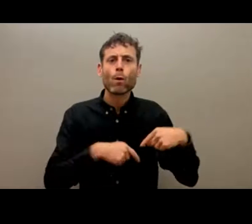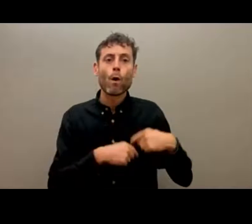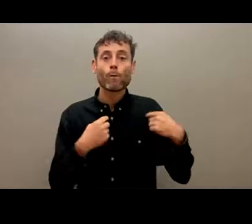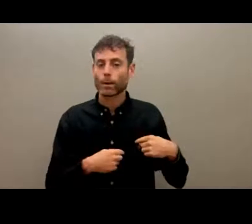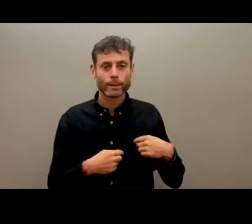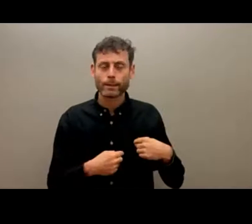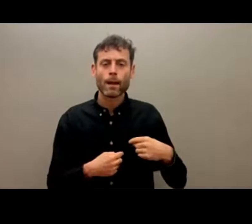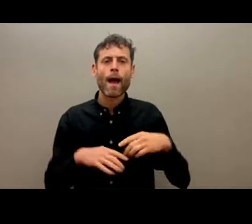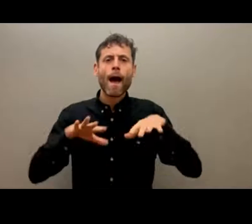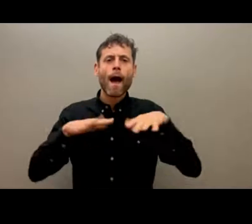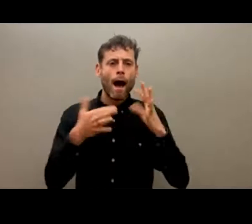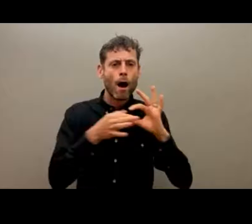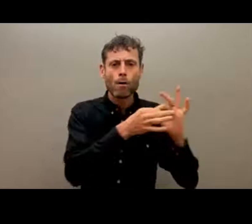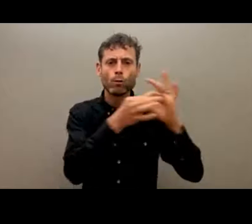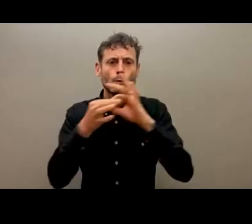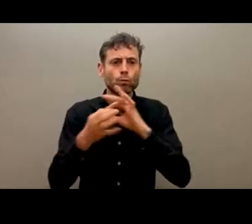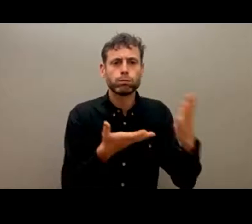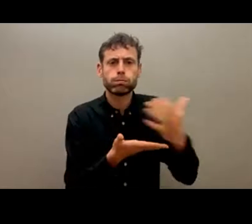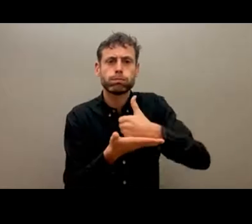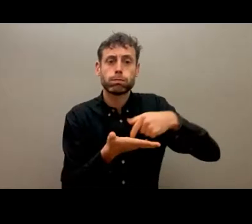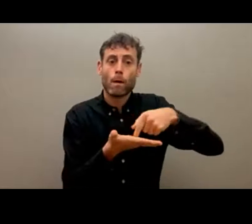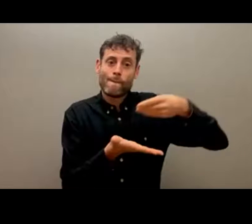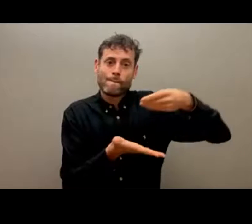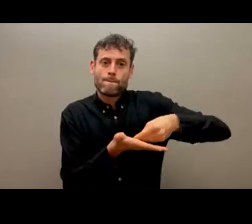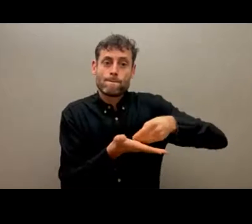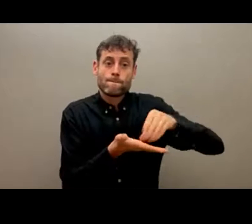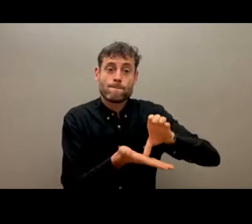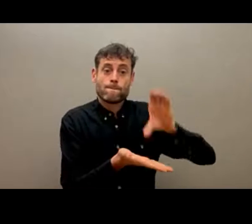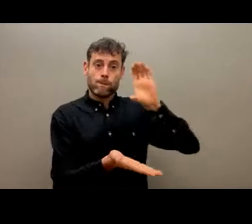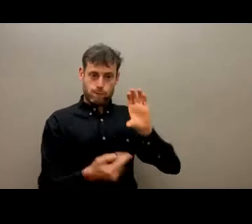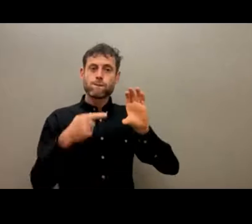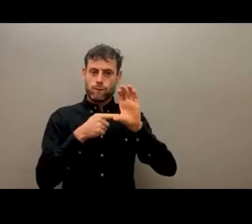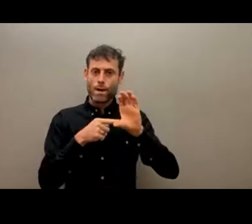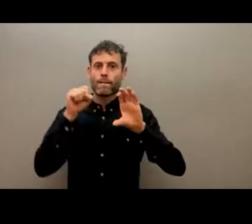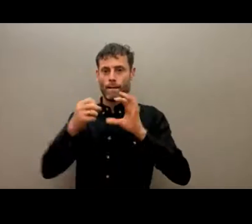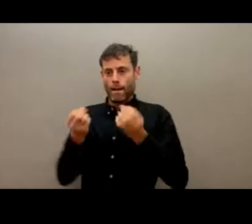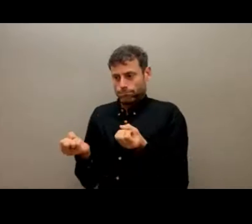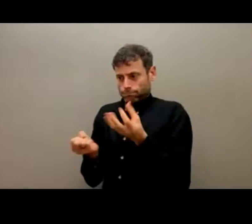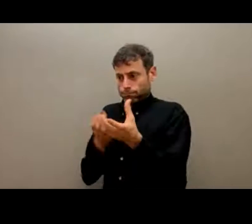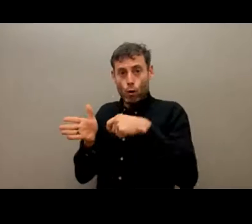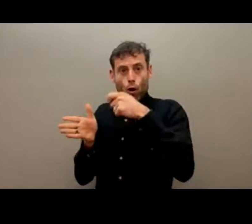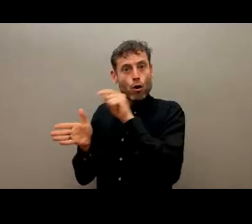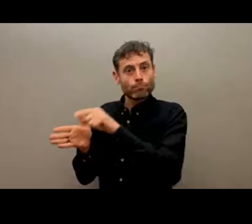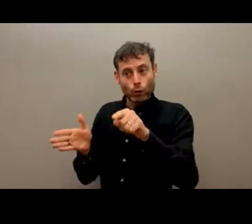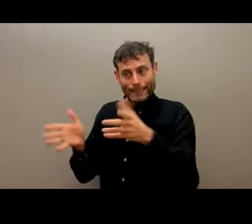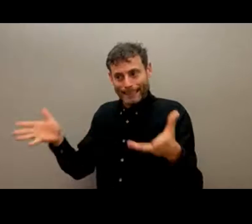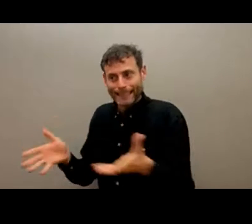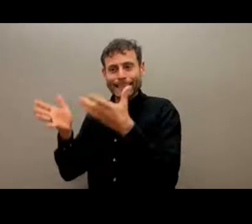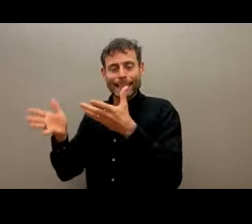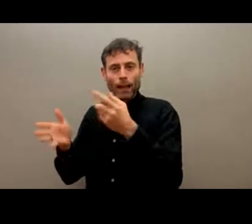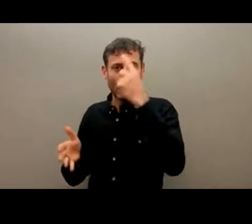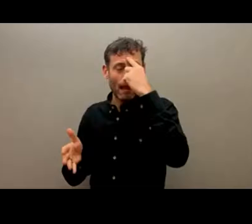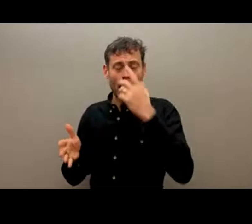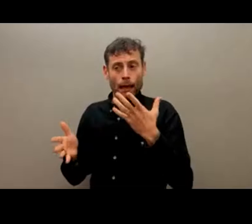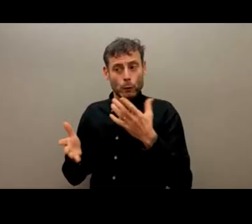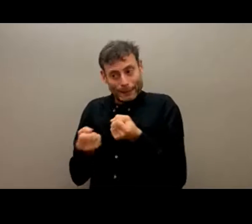to ensure that the programs are continuing there on the ground. So a lot of innovations, a lot of